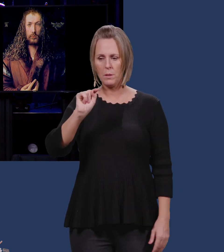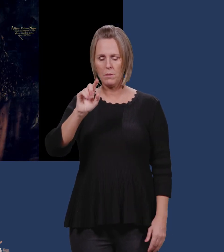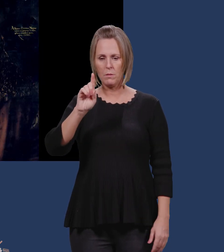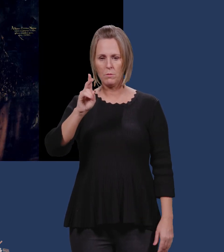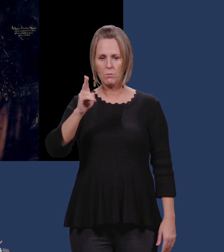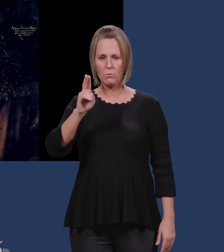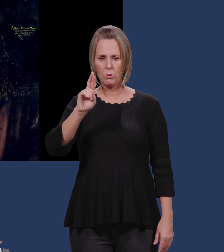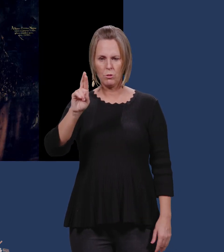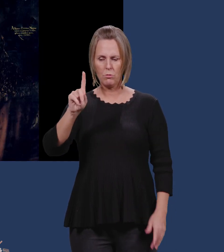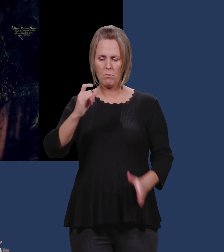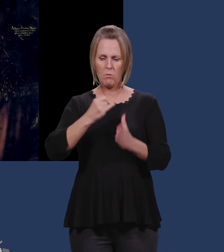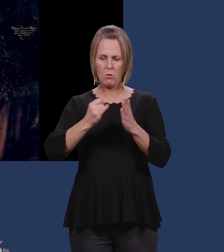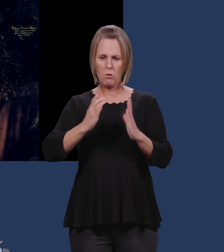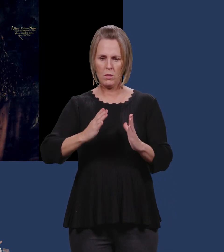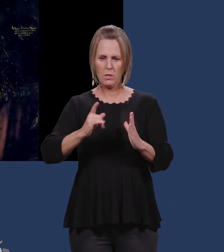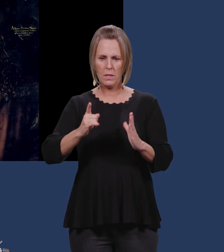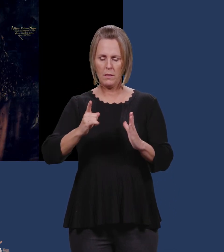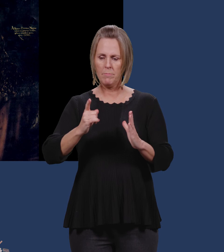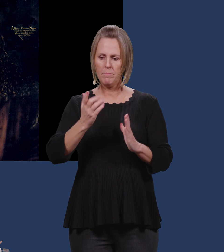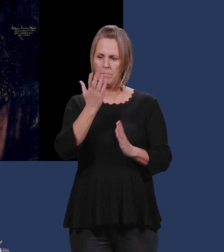together.